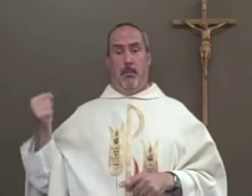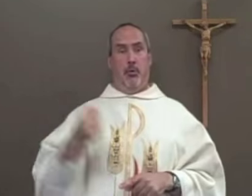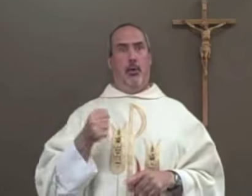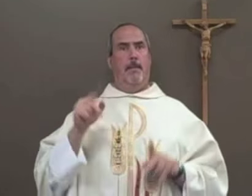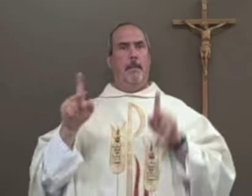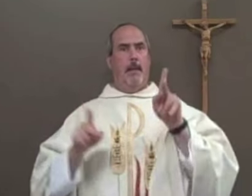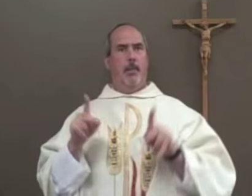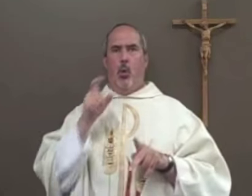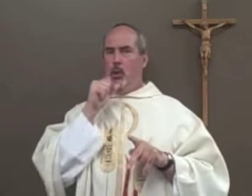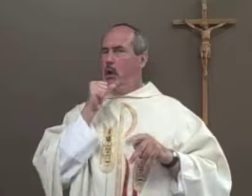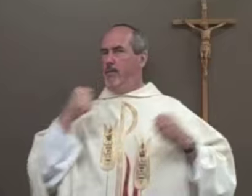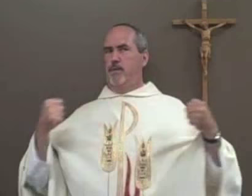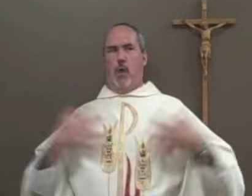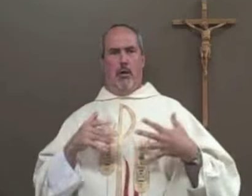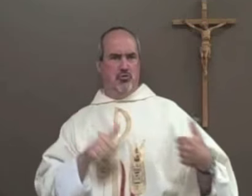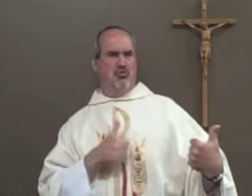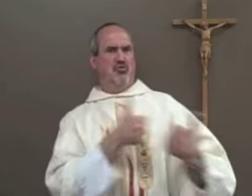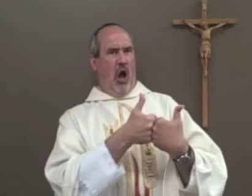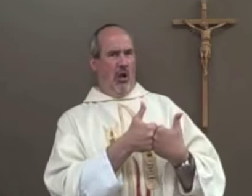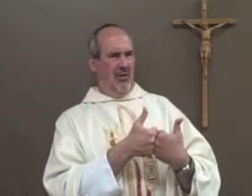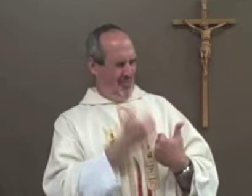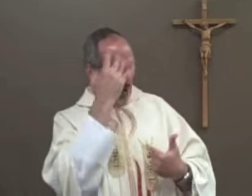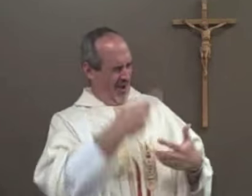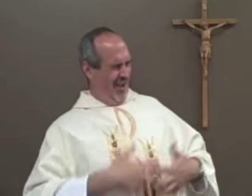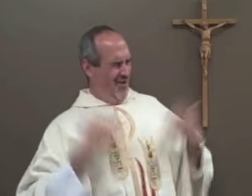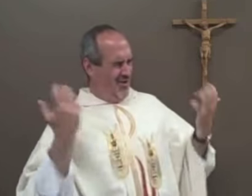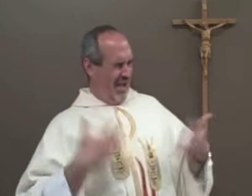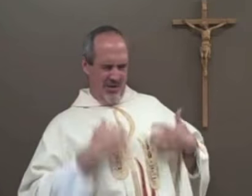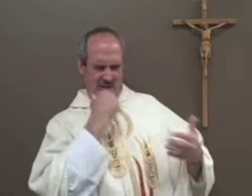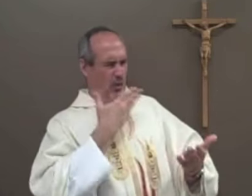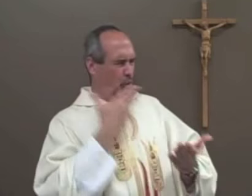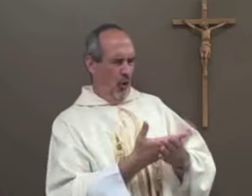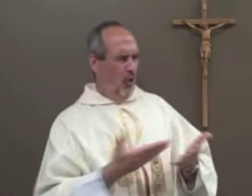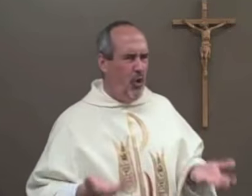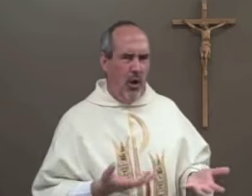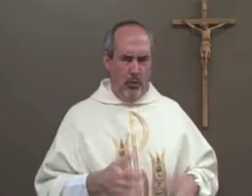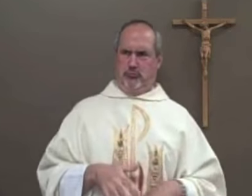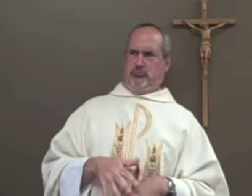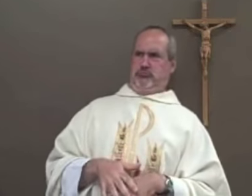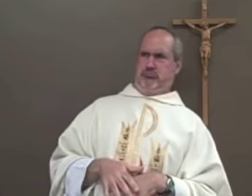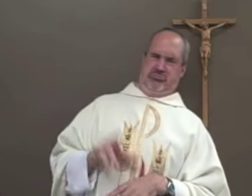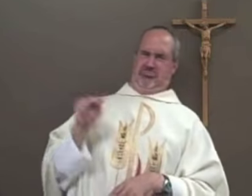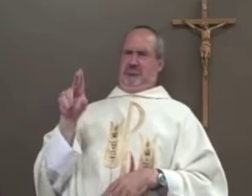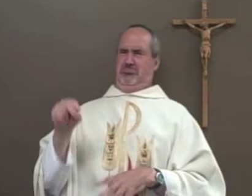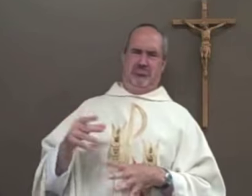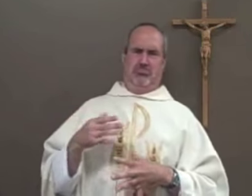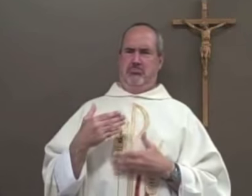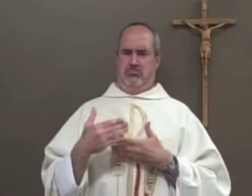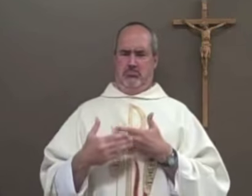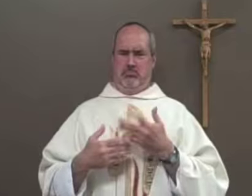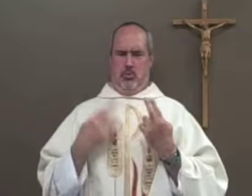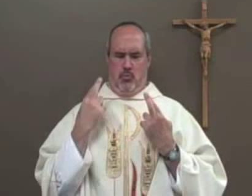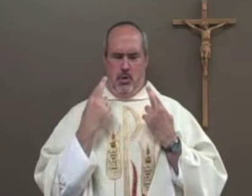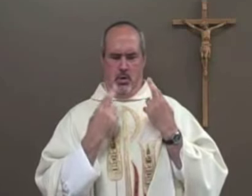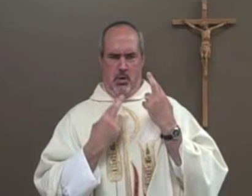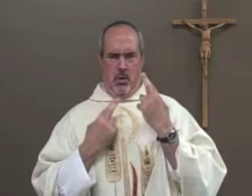angry. It may put them in a position where they have to face challenges and over